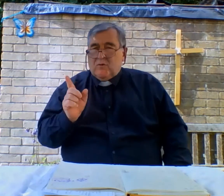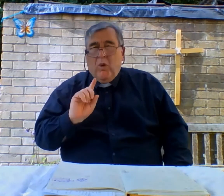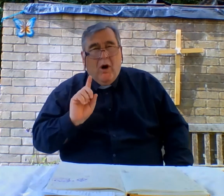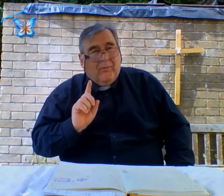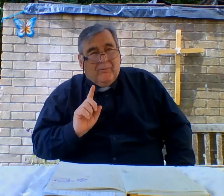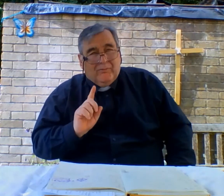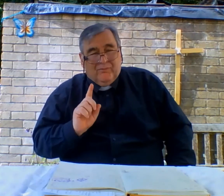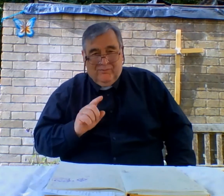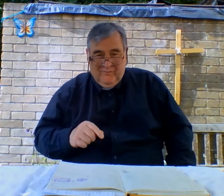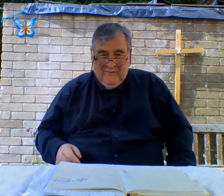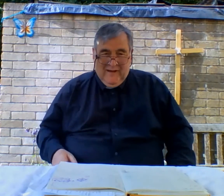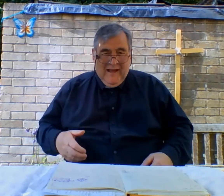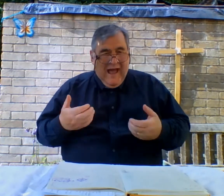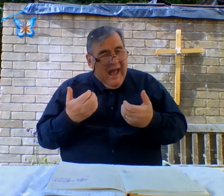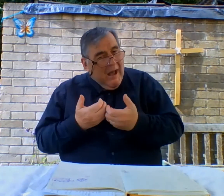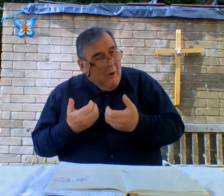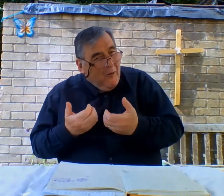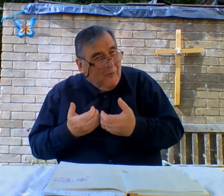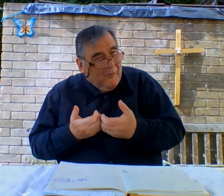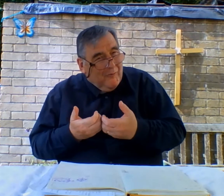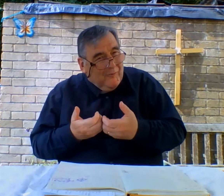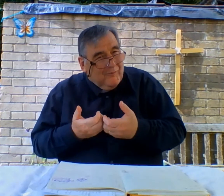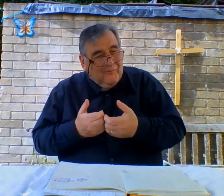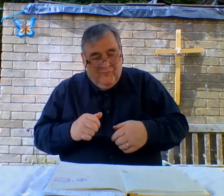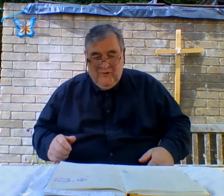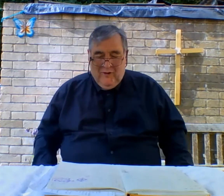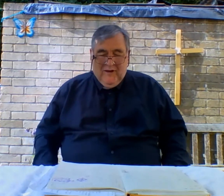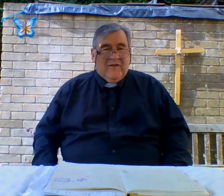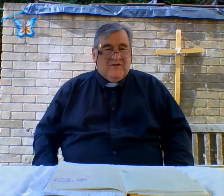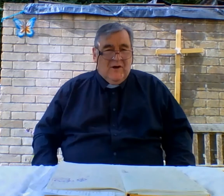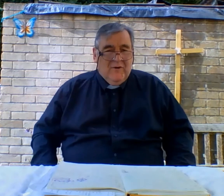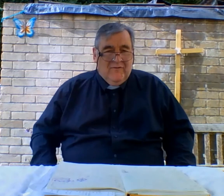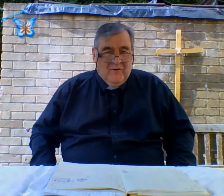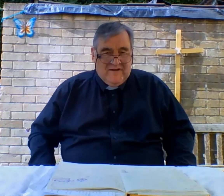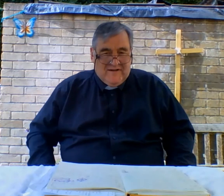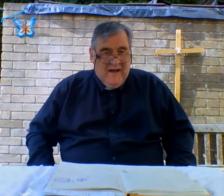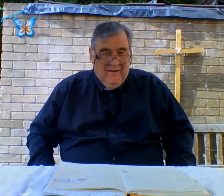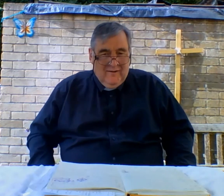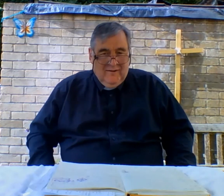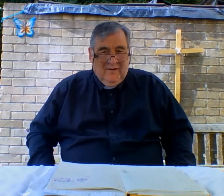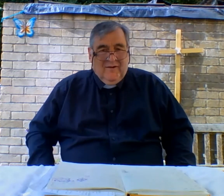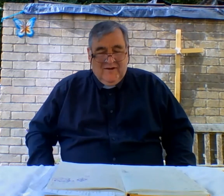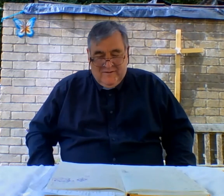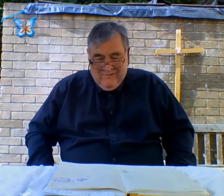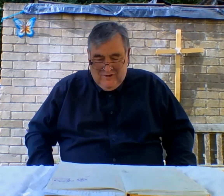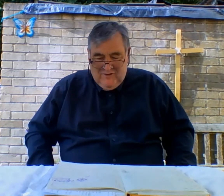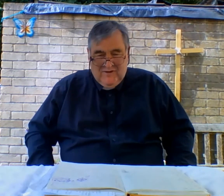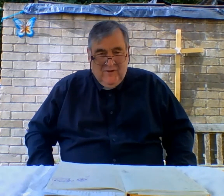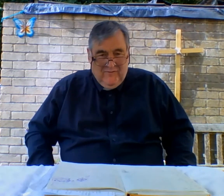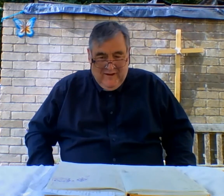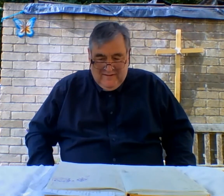What? How? Get the tone of voice there and expressions in your